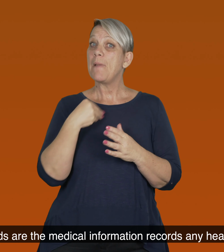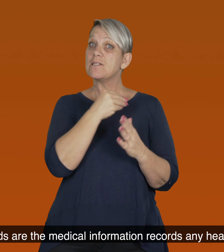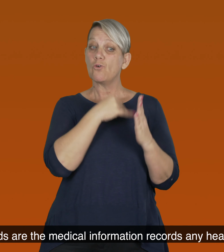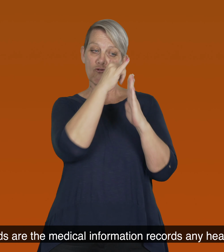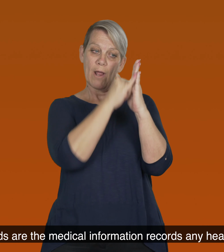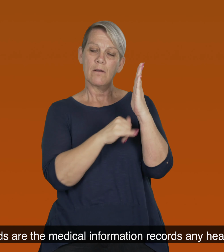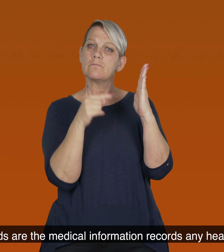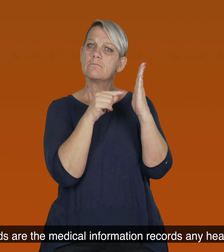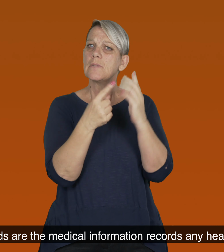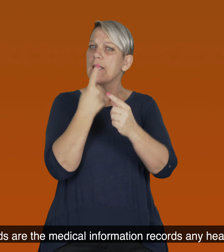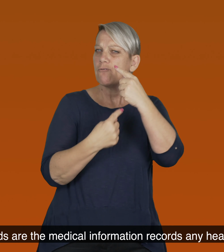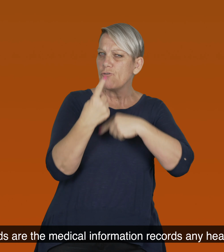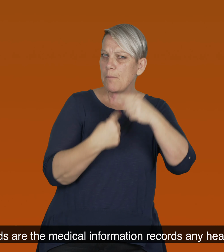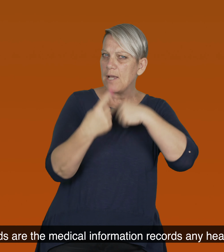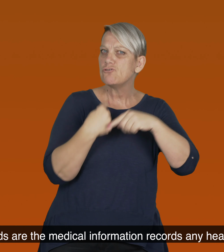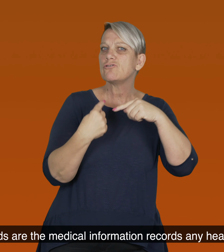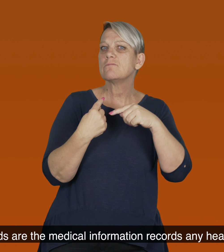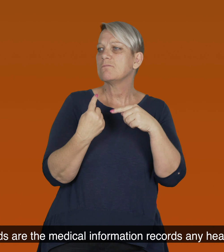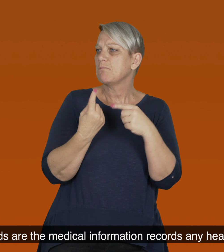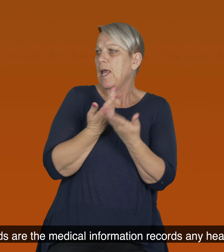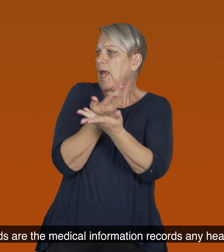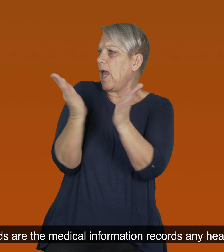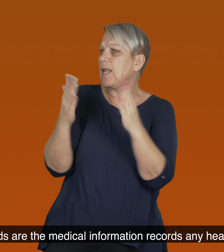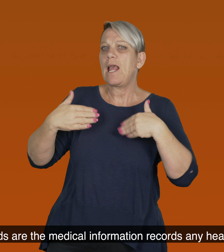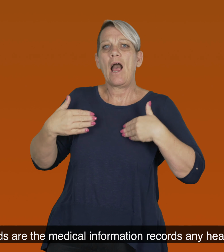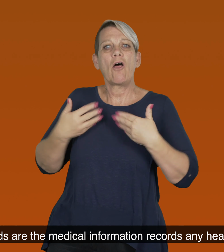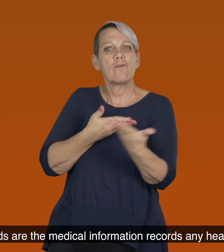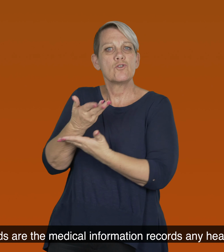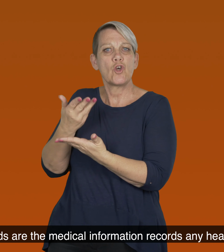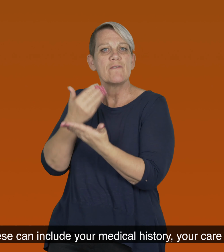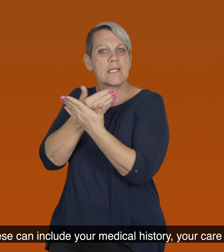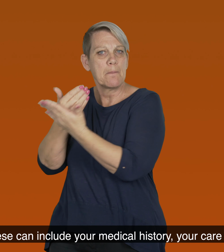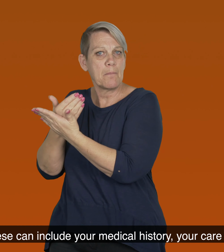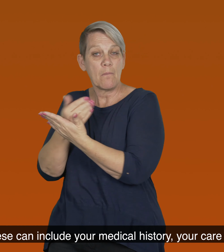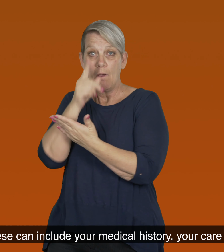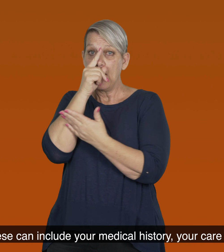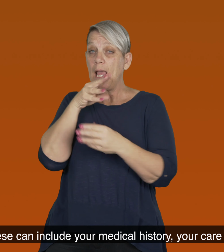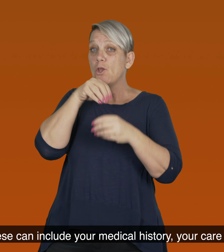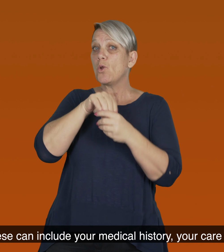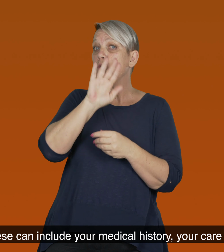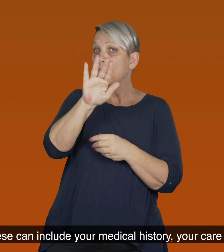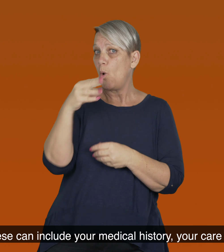Medical records are the medical information records any health service keeps. These can include your medical